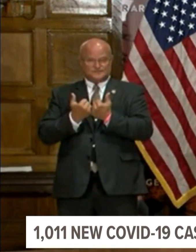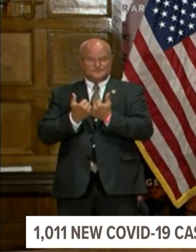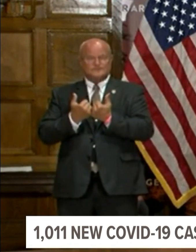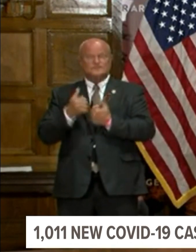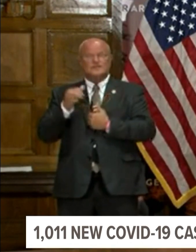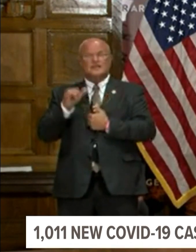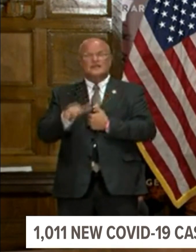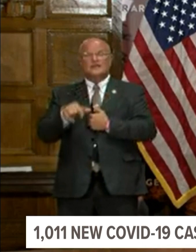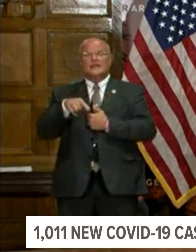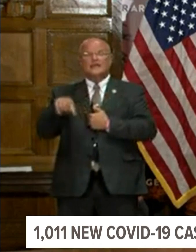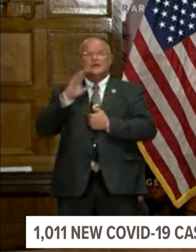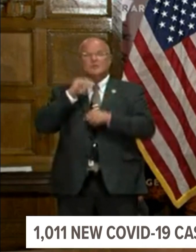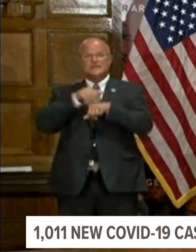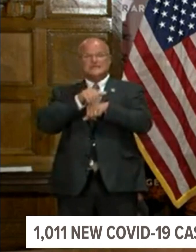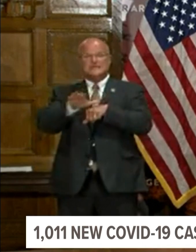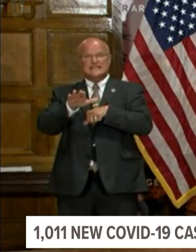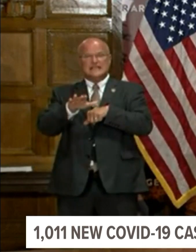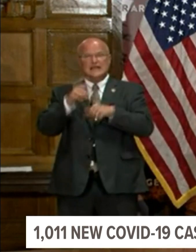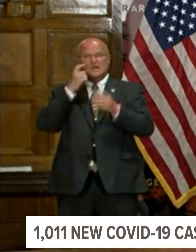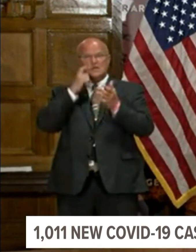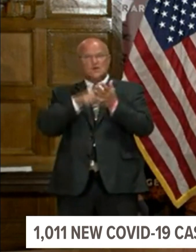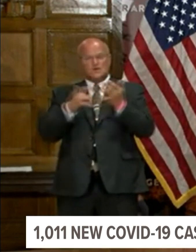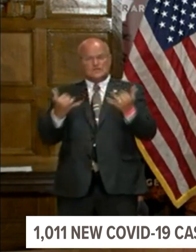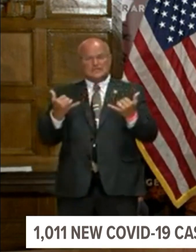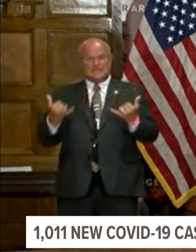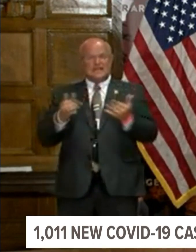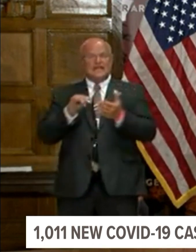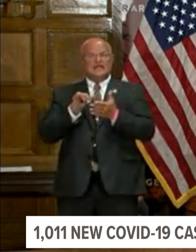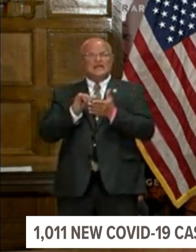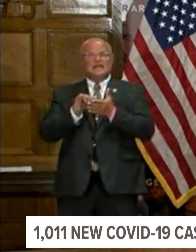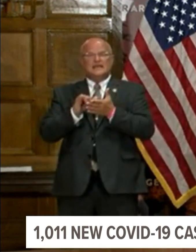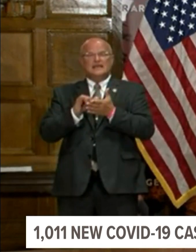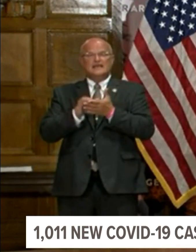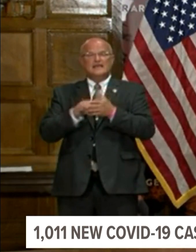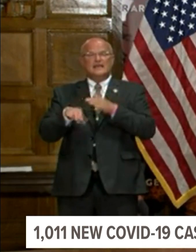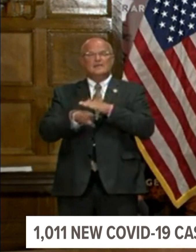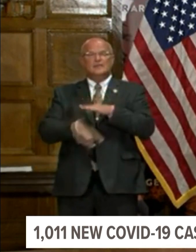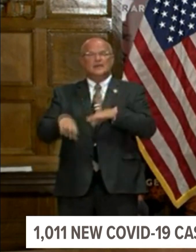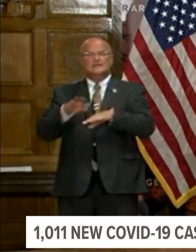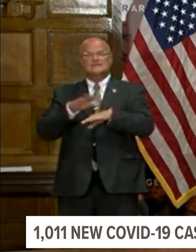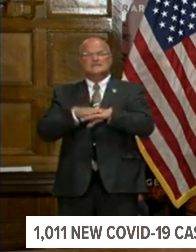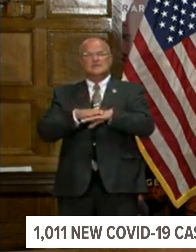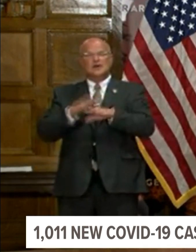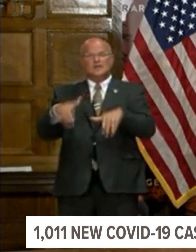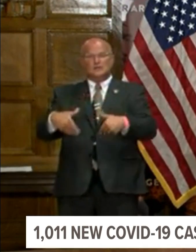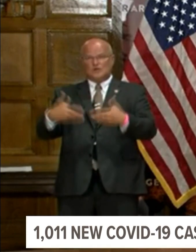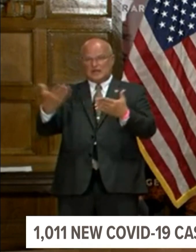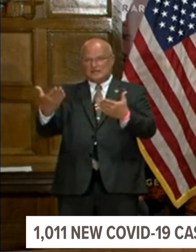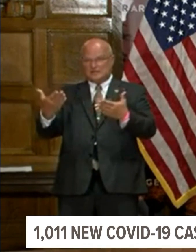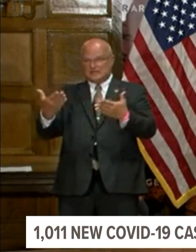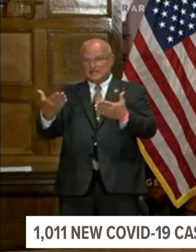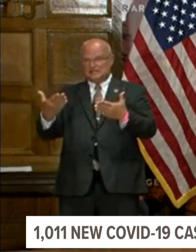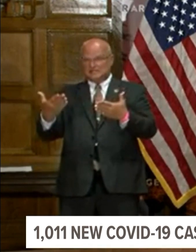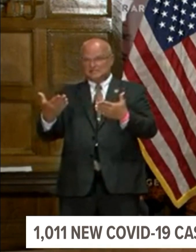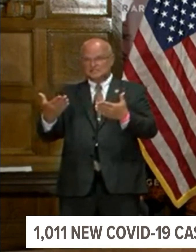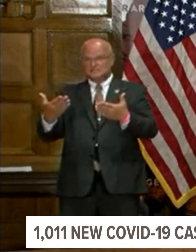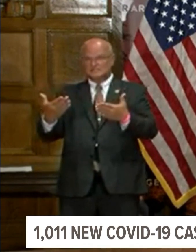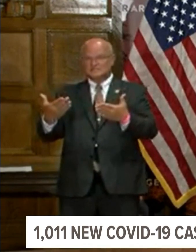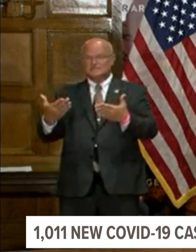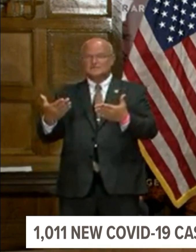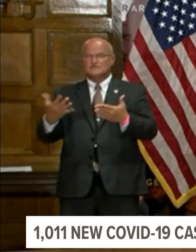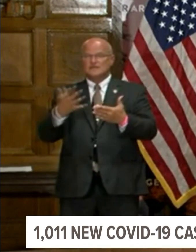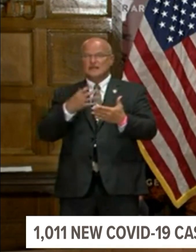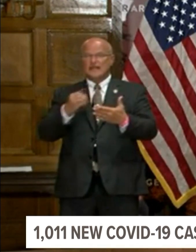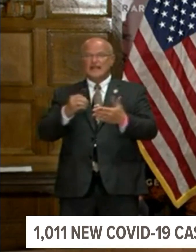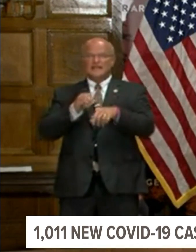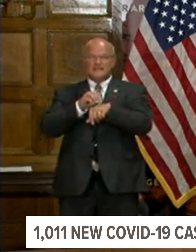that they will be sending out a notice today that based upon the recommendations